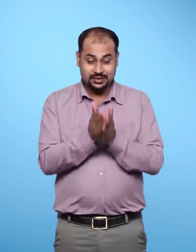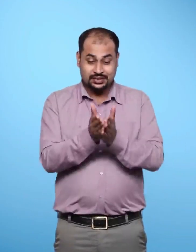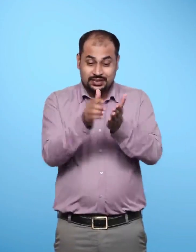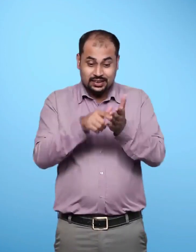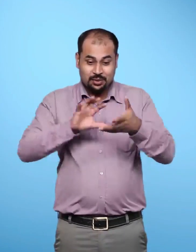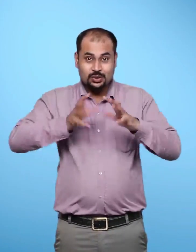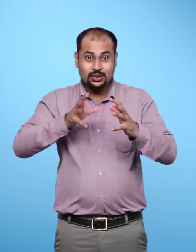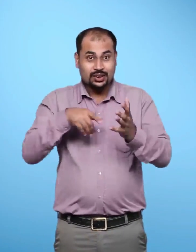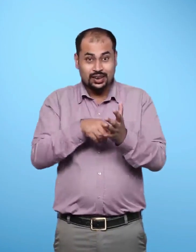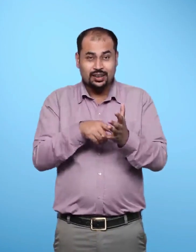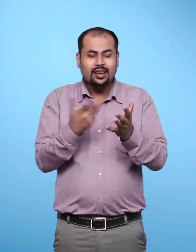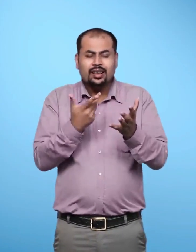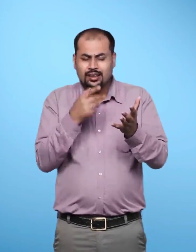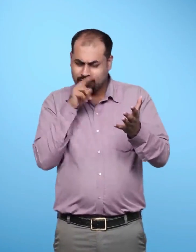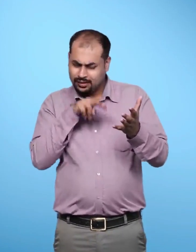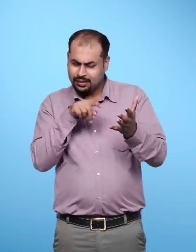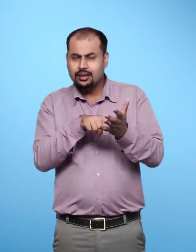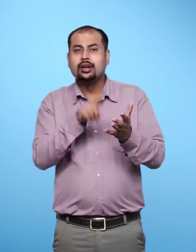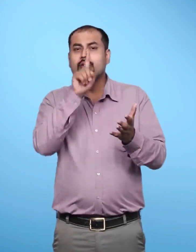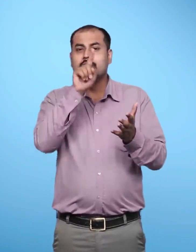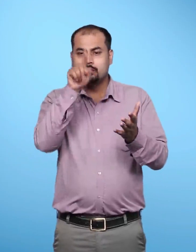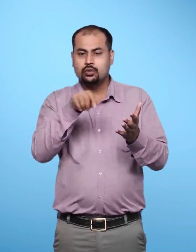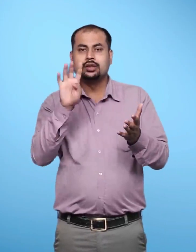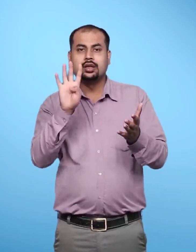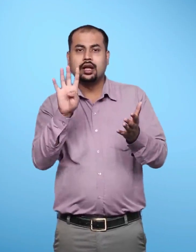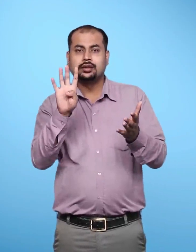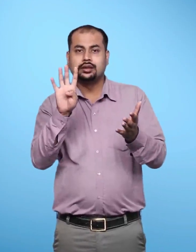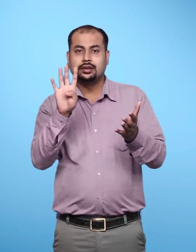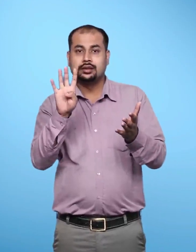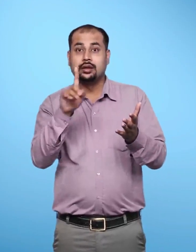About 1/4 of the boats with a motor are big machine boats.